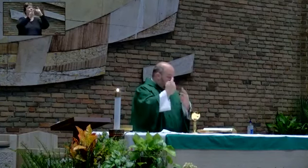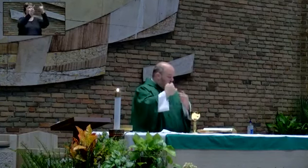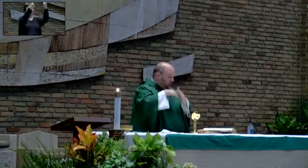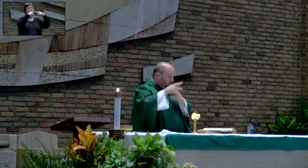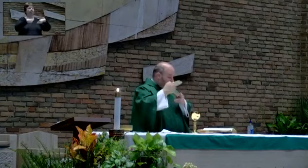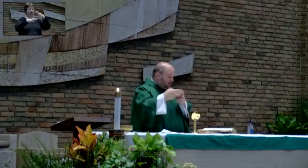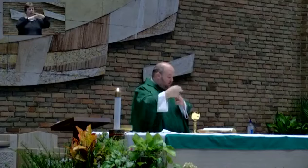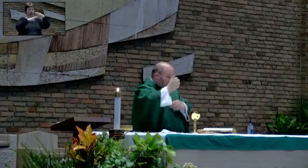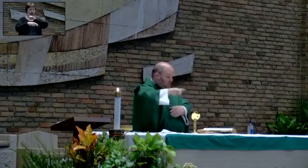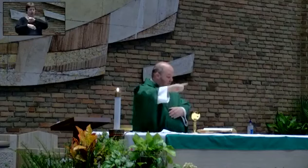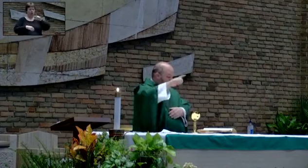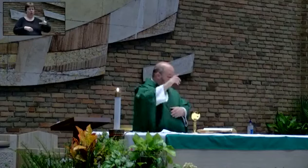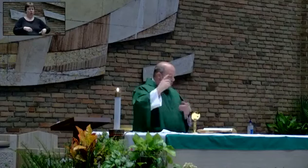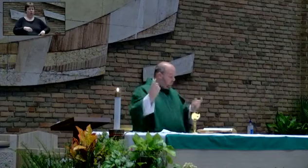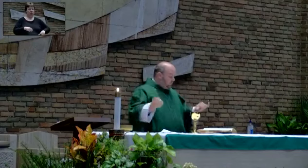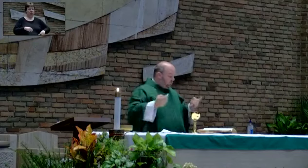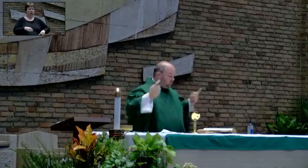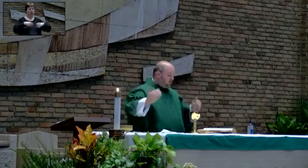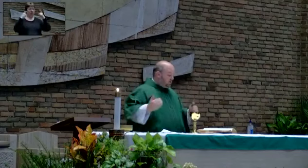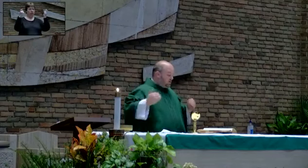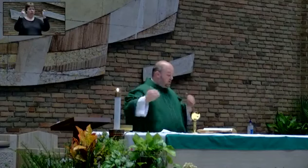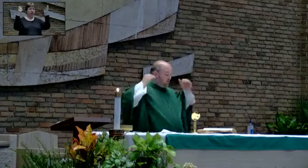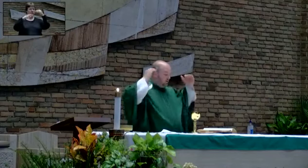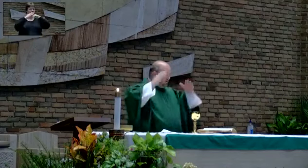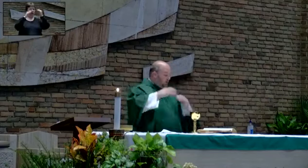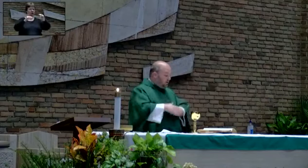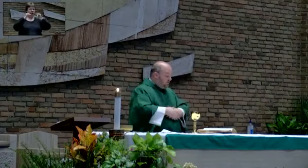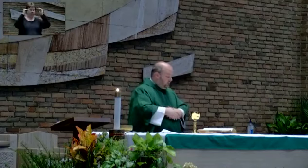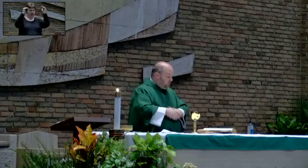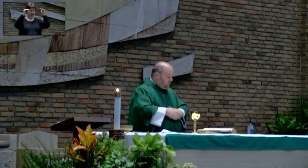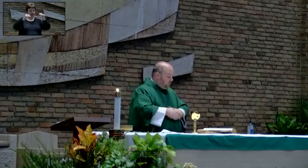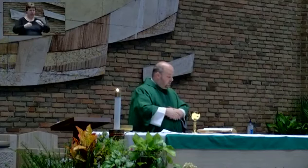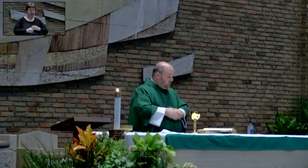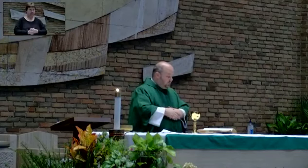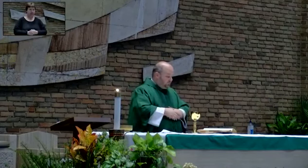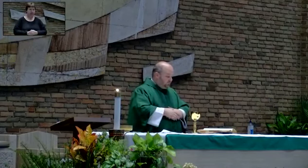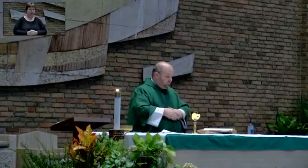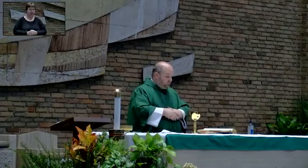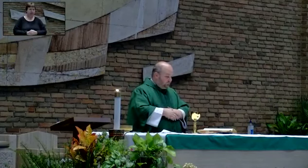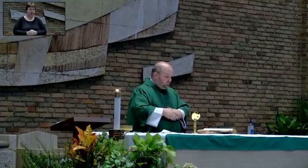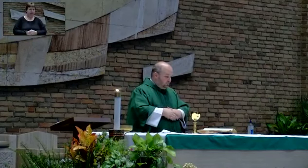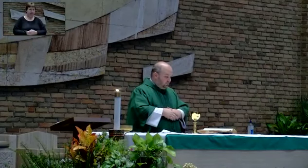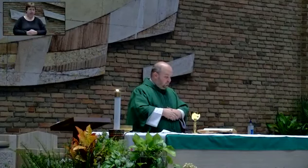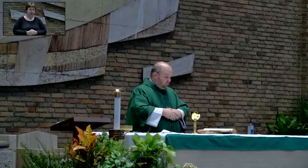who comes in the name of the Lord. Hosanna in the highest.